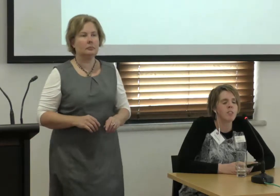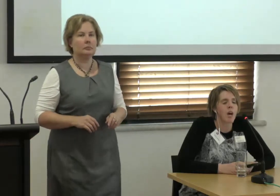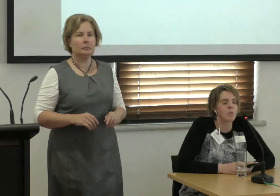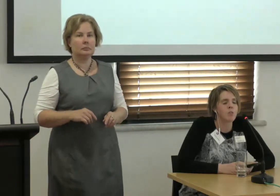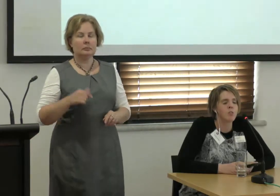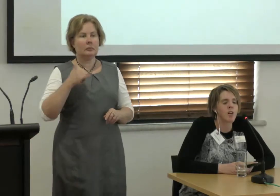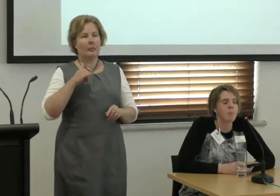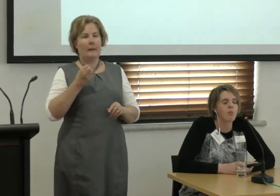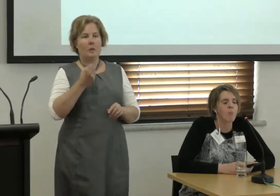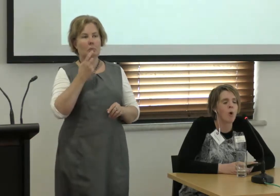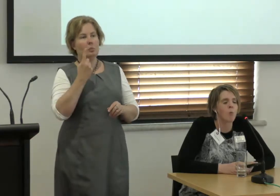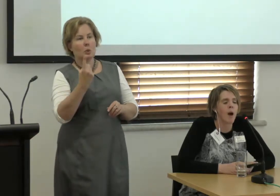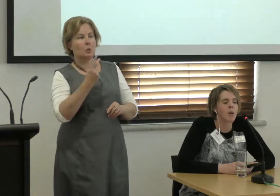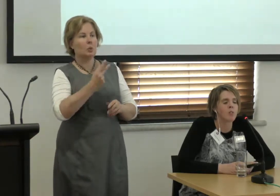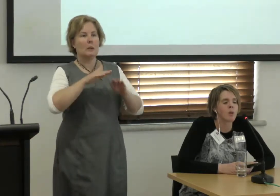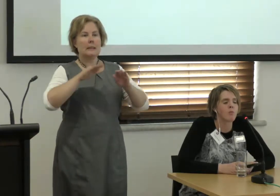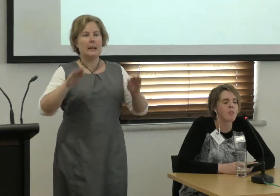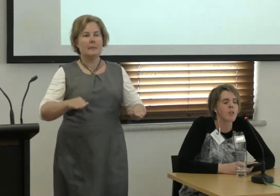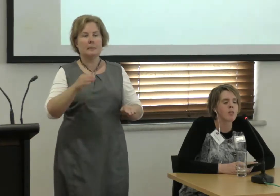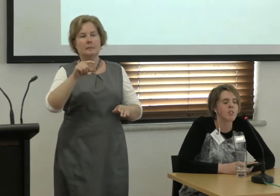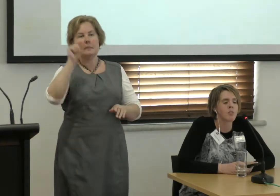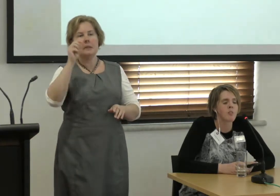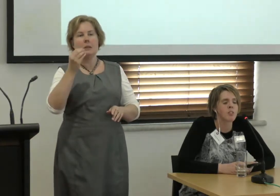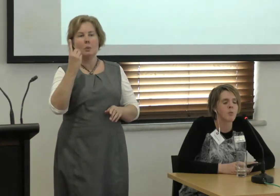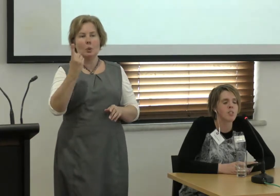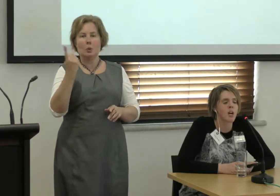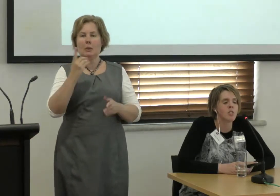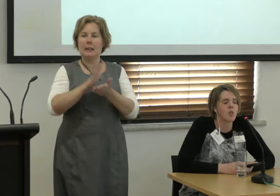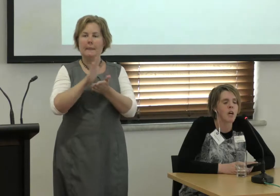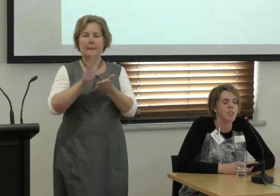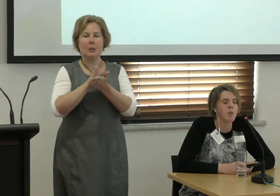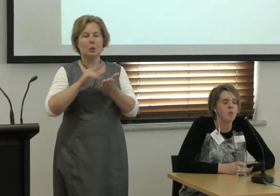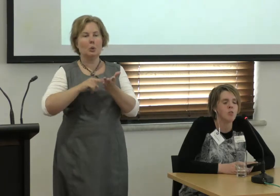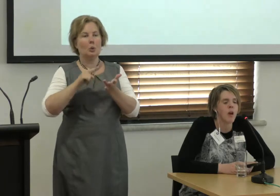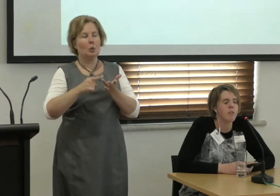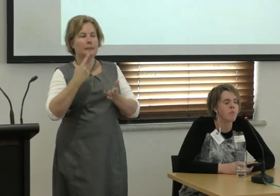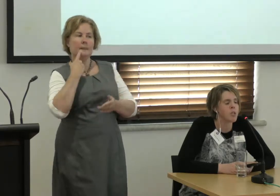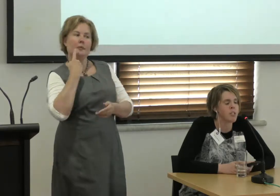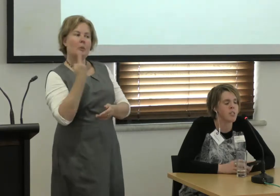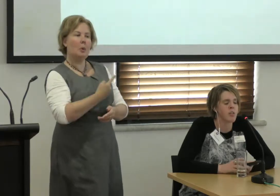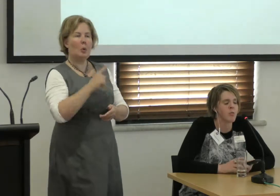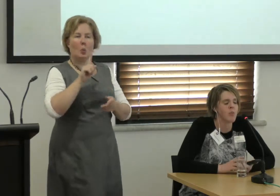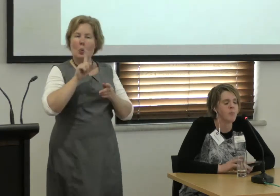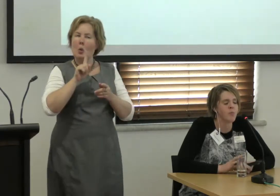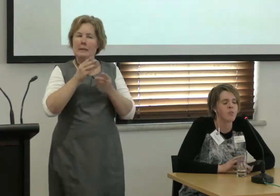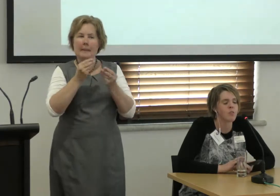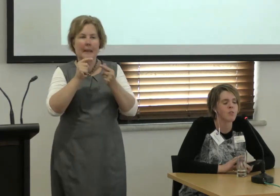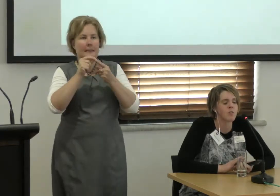our tables that's happy to report back on some of the things that were discussed on that table. Do we have any volunteers in the